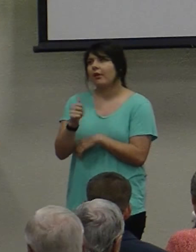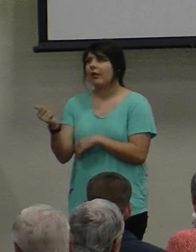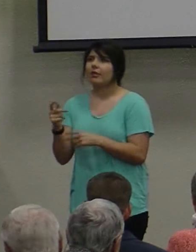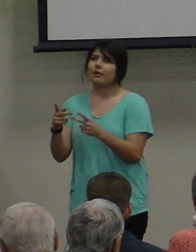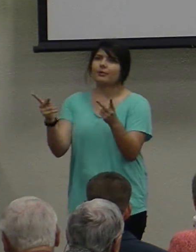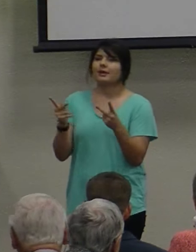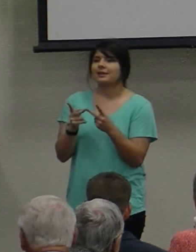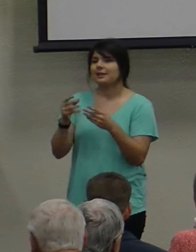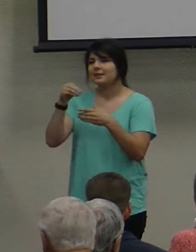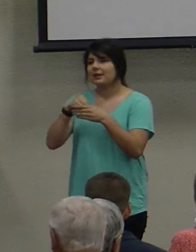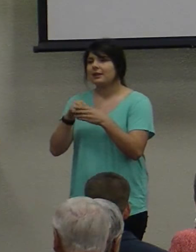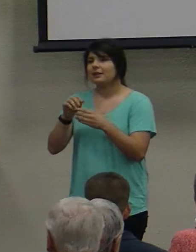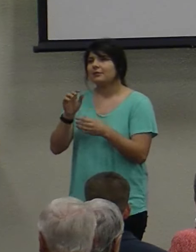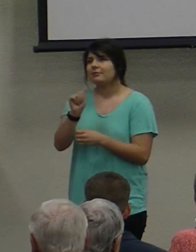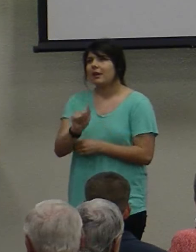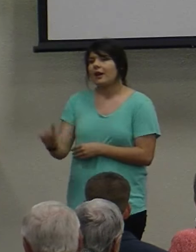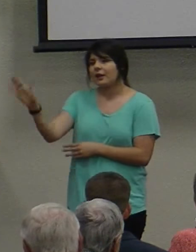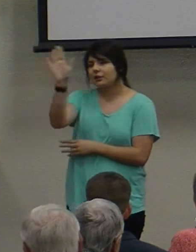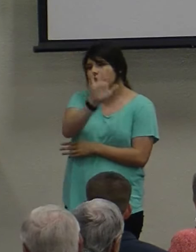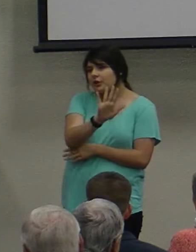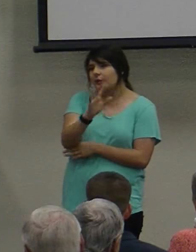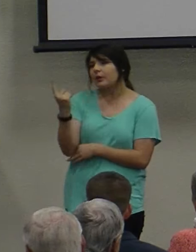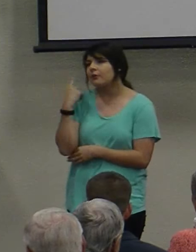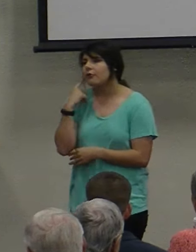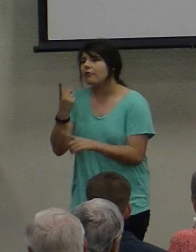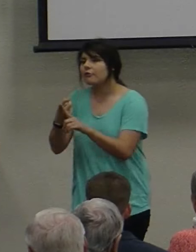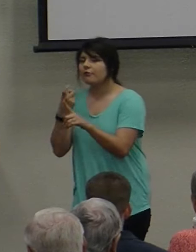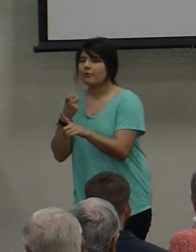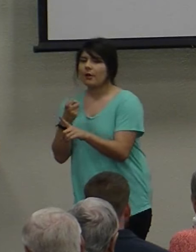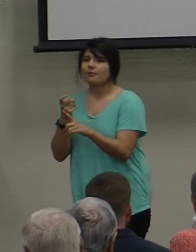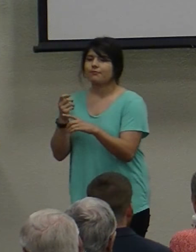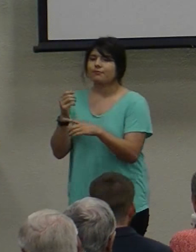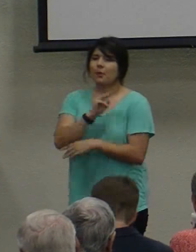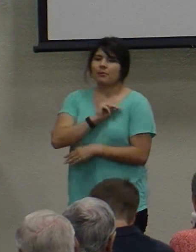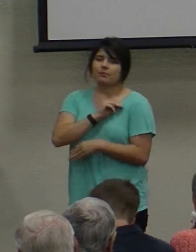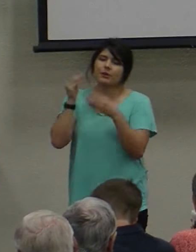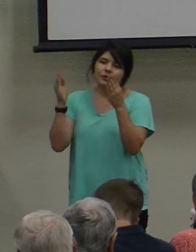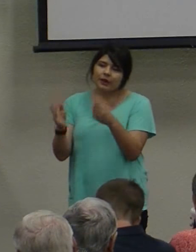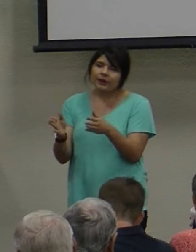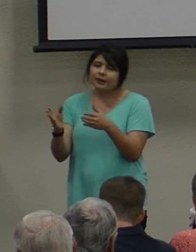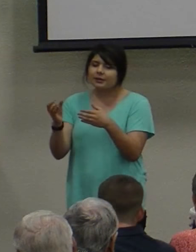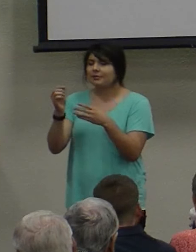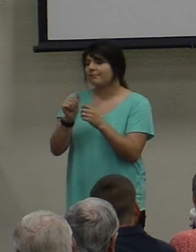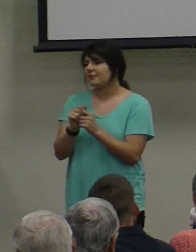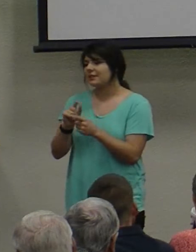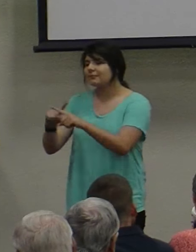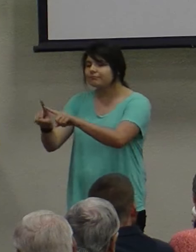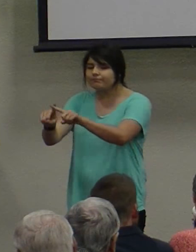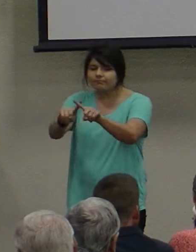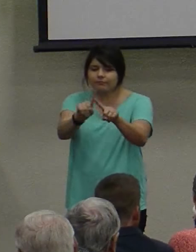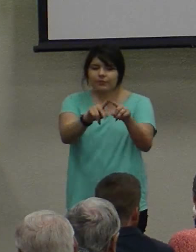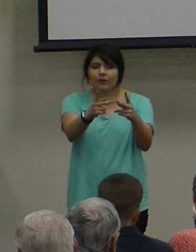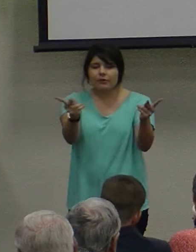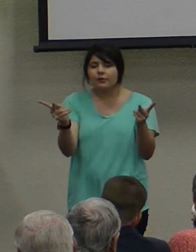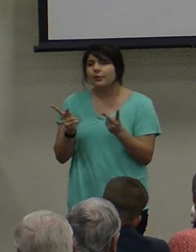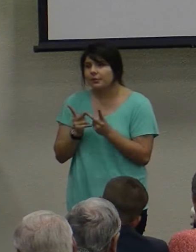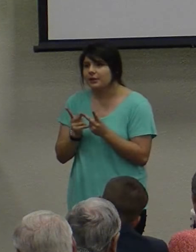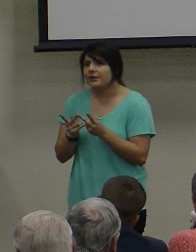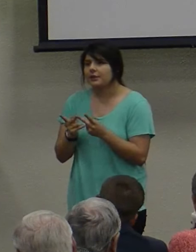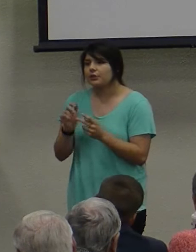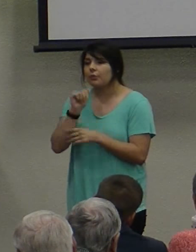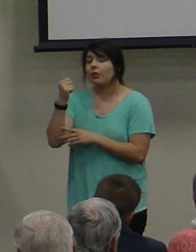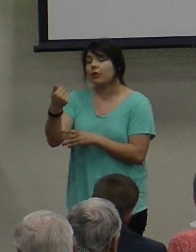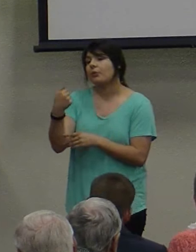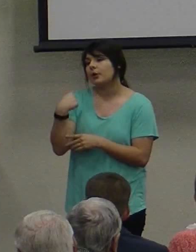in Asia. We've heard from missionaries in various places, and tomorrow we'll hear